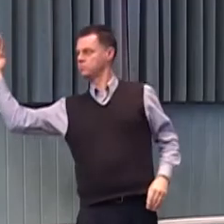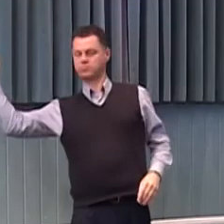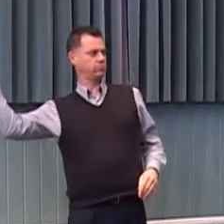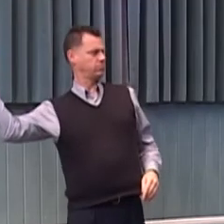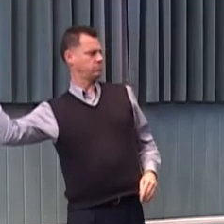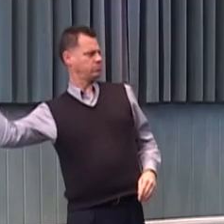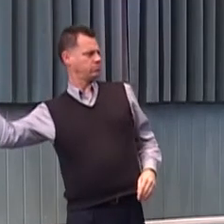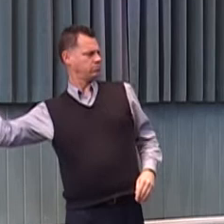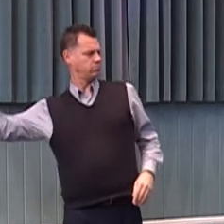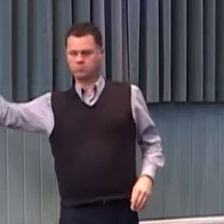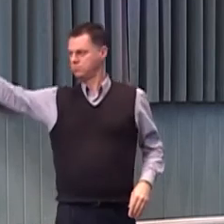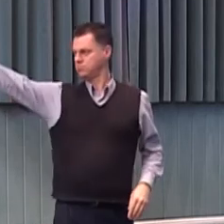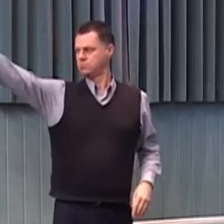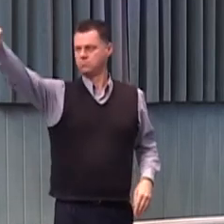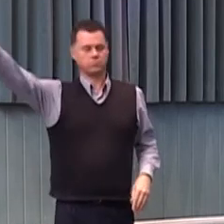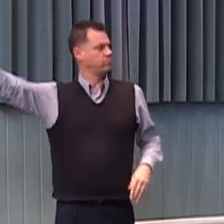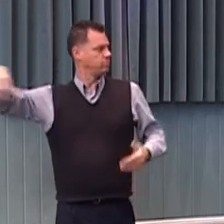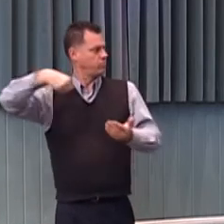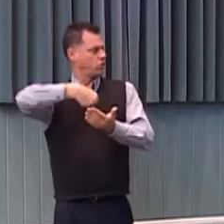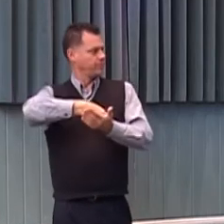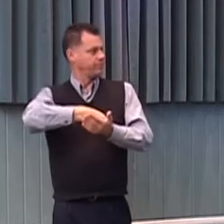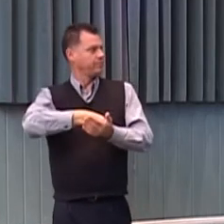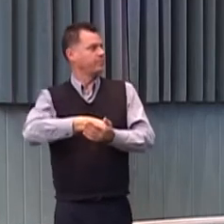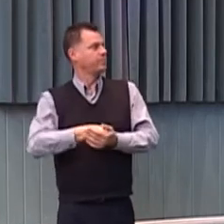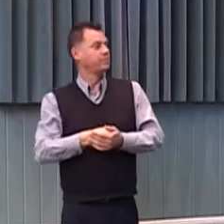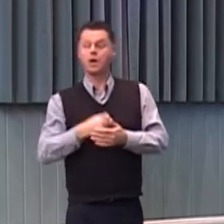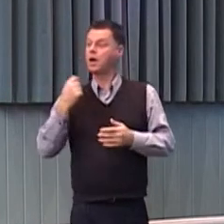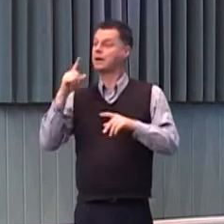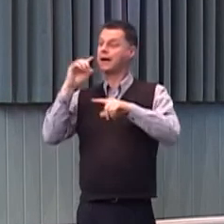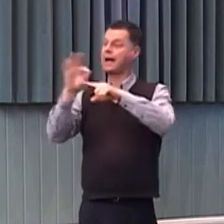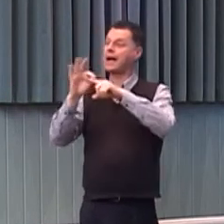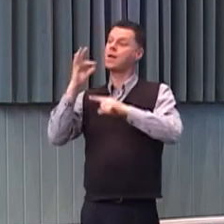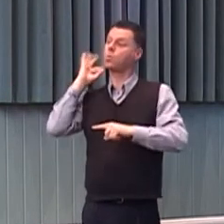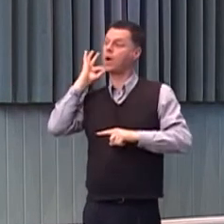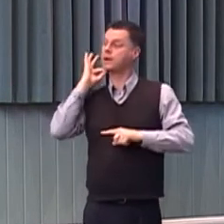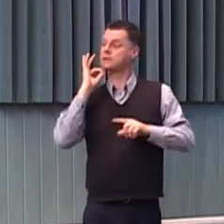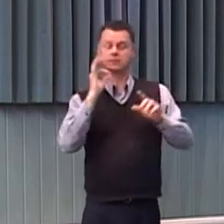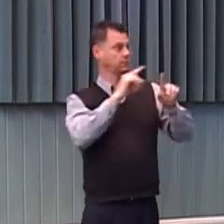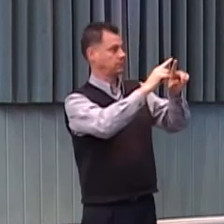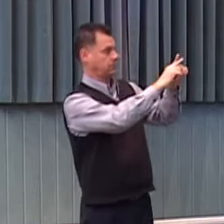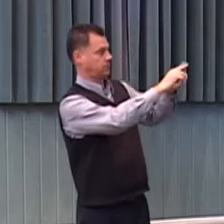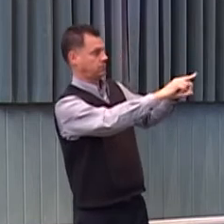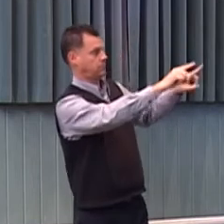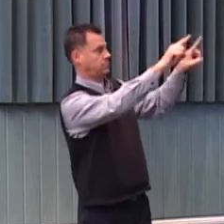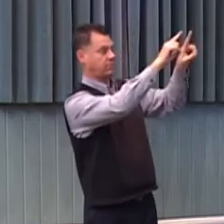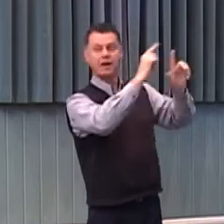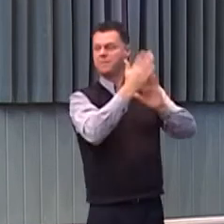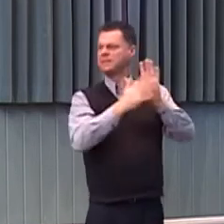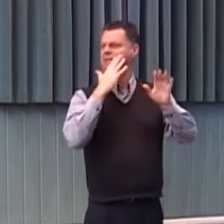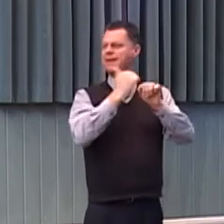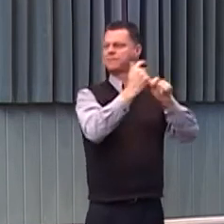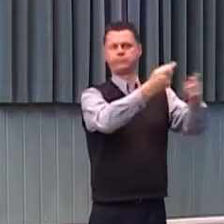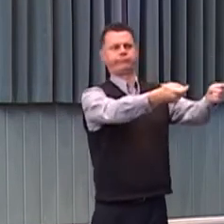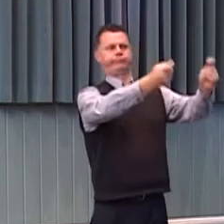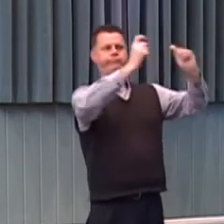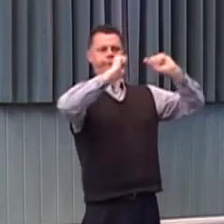And the area in white is actually the parcel of land that was given to this organisation and that is under what we call the Queen's Caveat. Now,